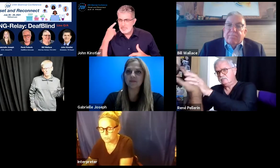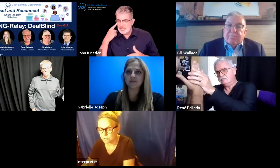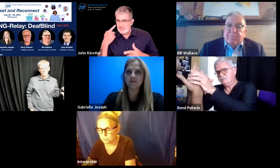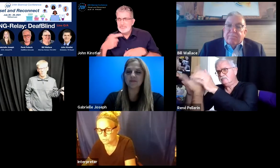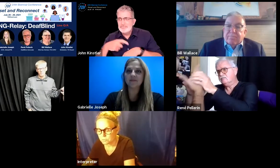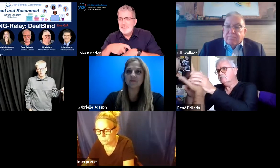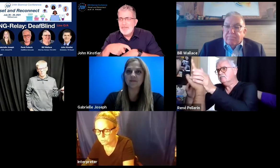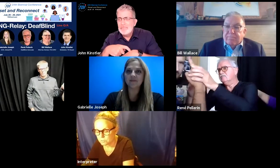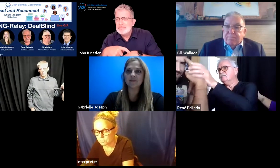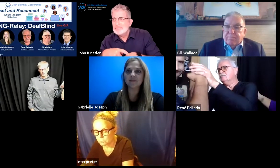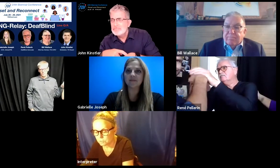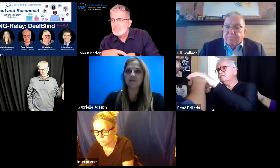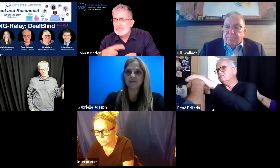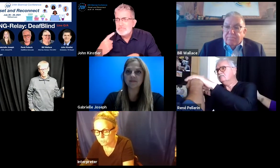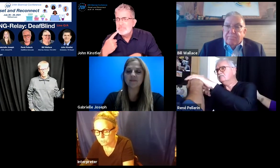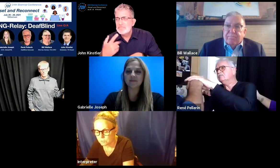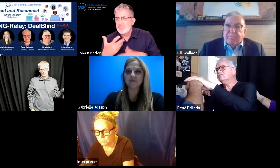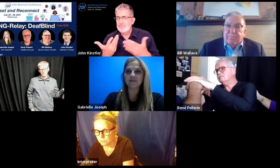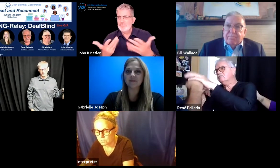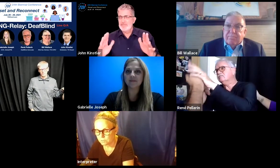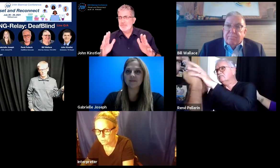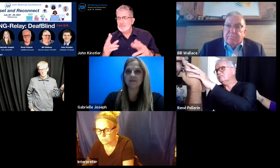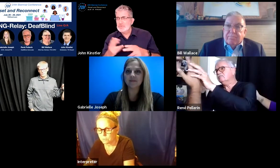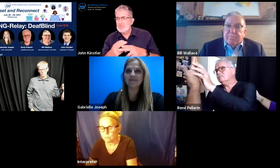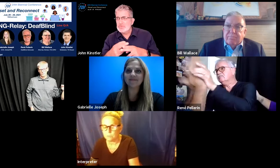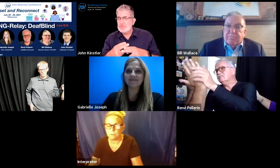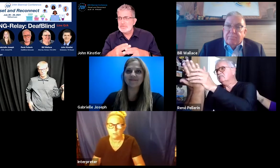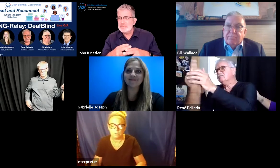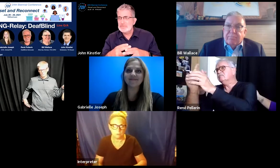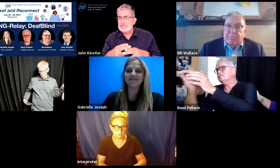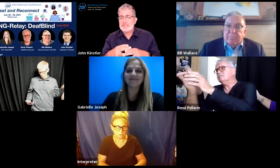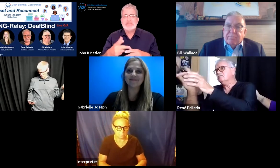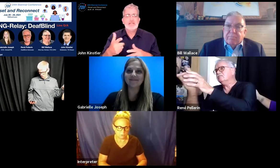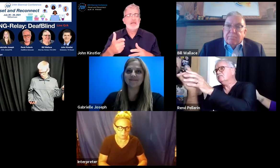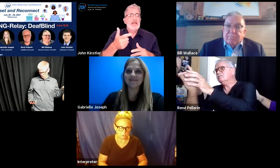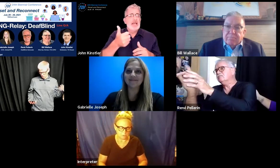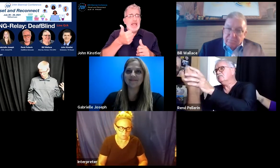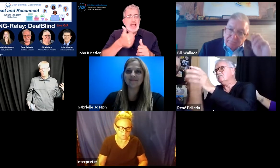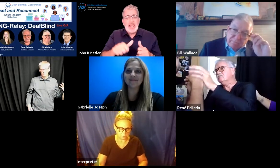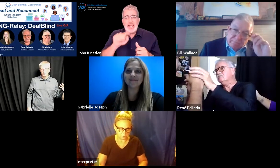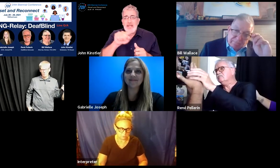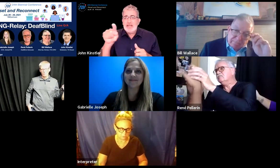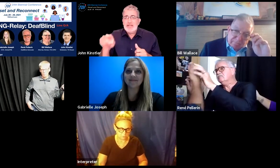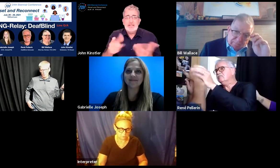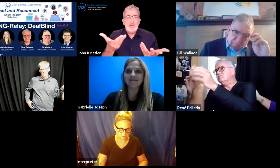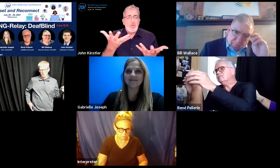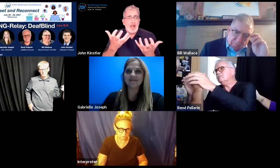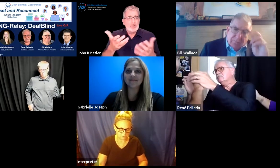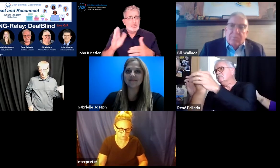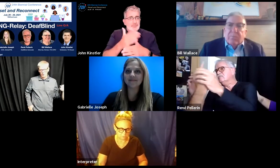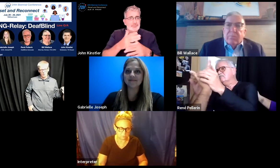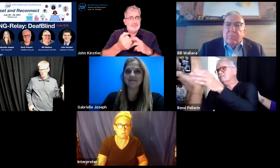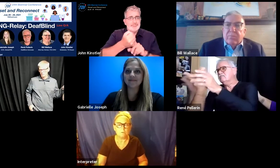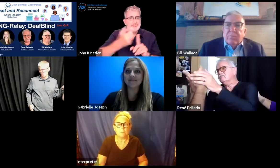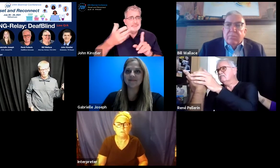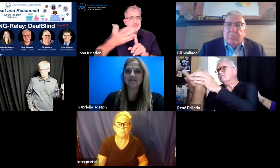This is John. Thank you so much for sharing. I think we are running out of time here. I am looking here at the time. Looks like we'll be wrapping